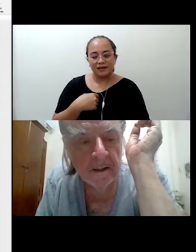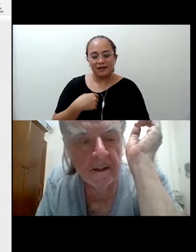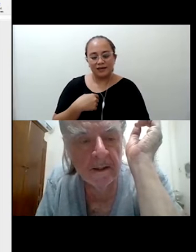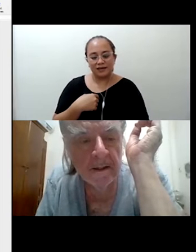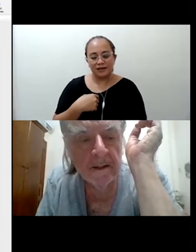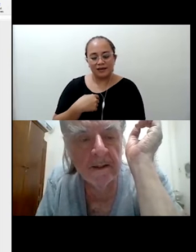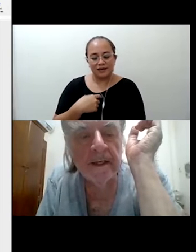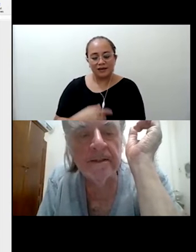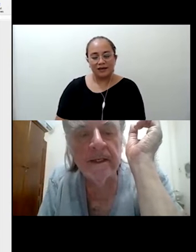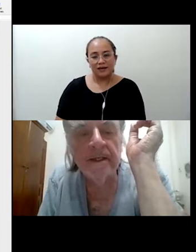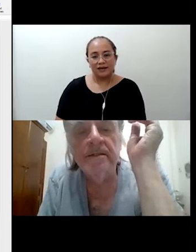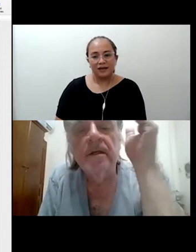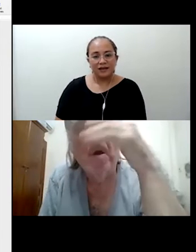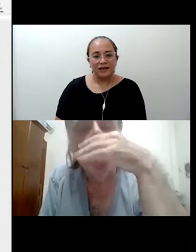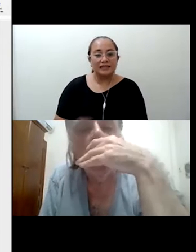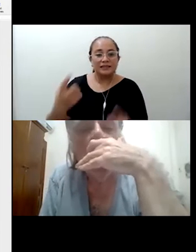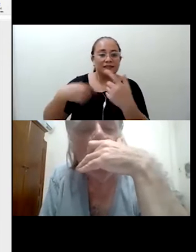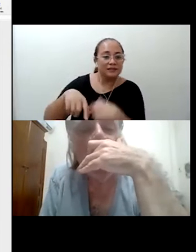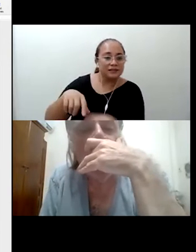Sign number 3. Yes, yes.